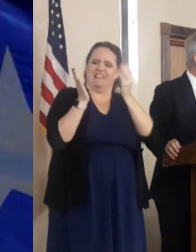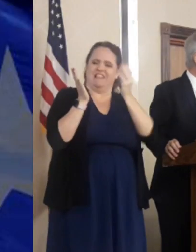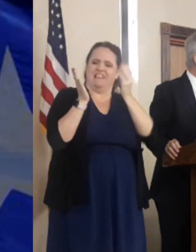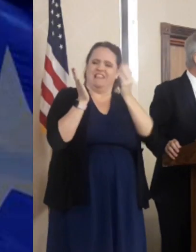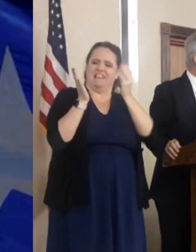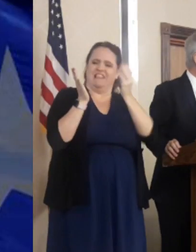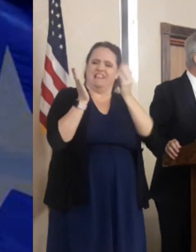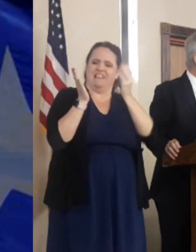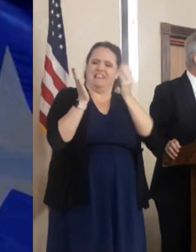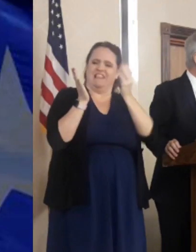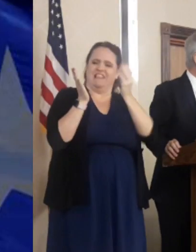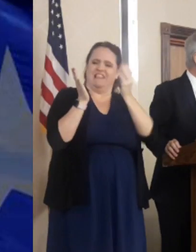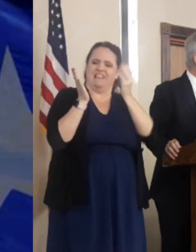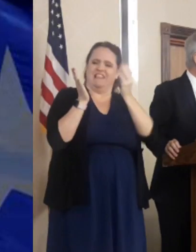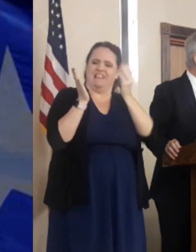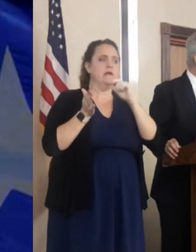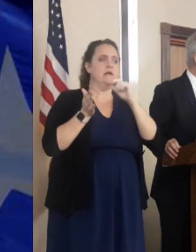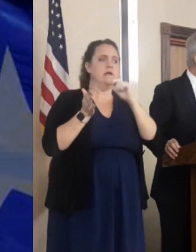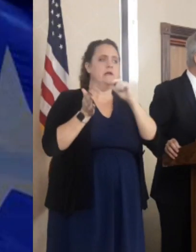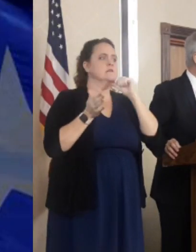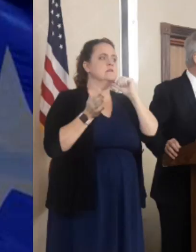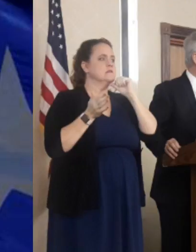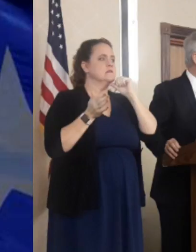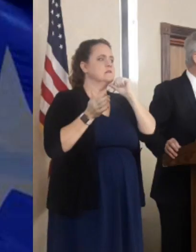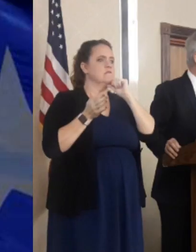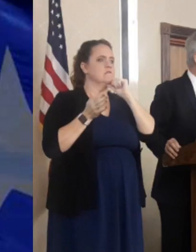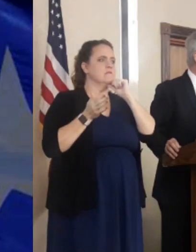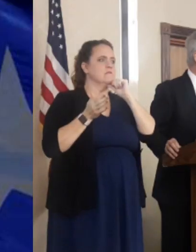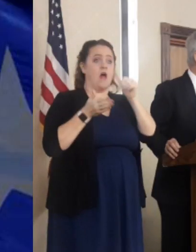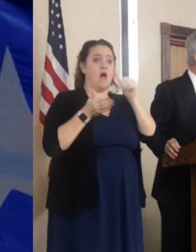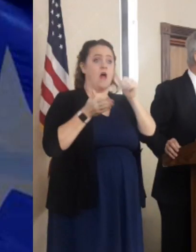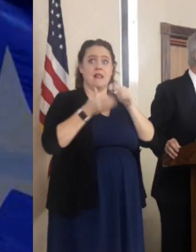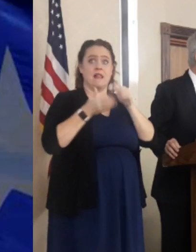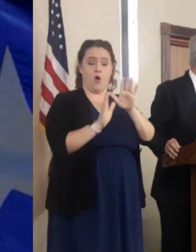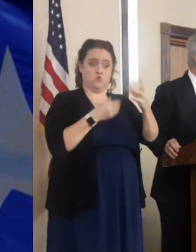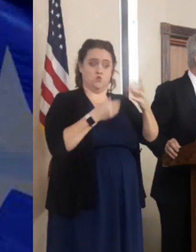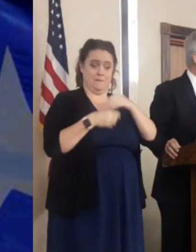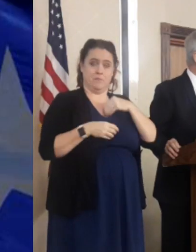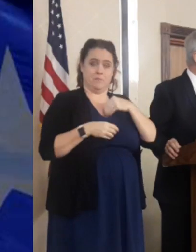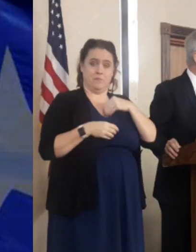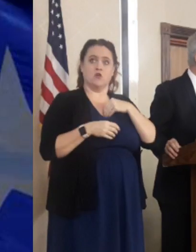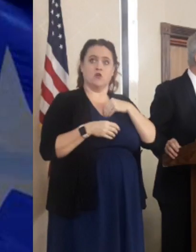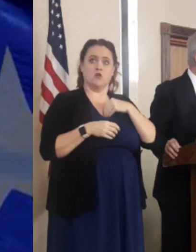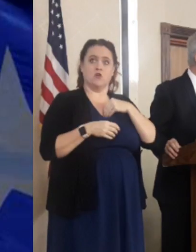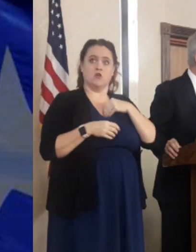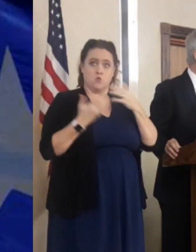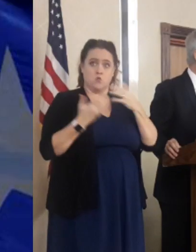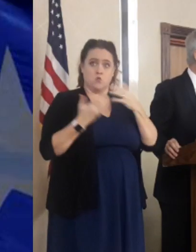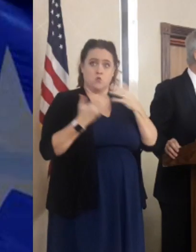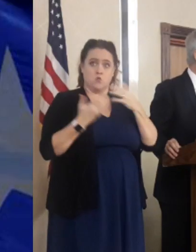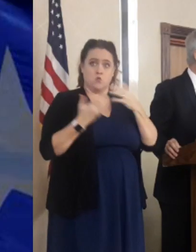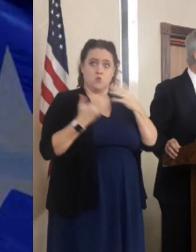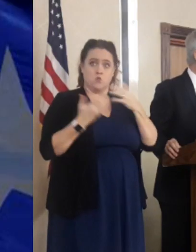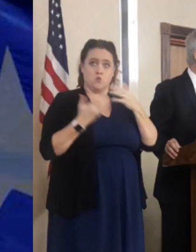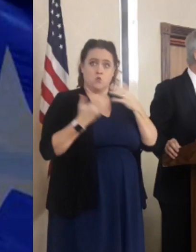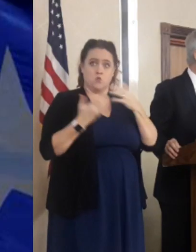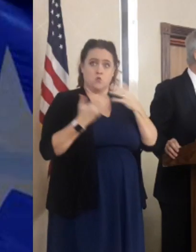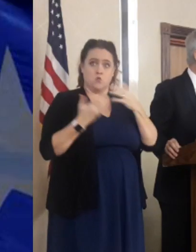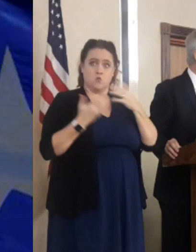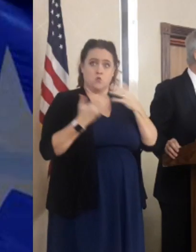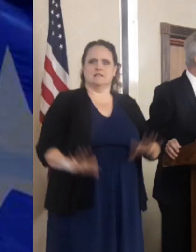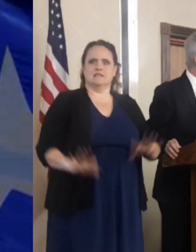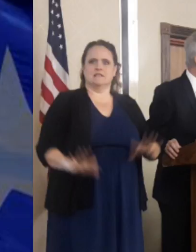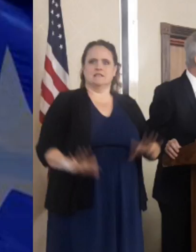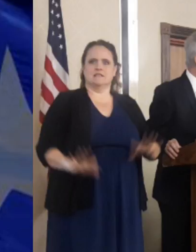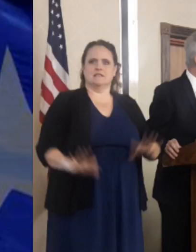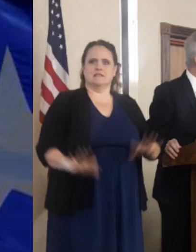not allowed for someone who is a registered lobbyist to be a voting member of the committee. So a